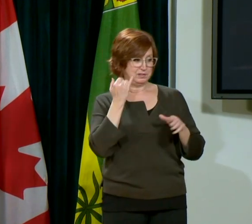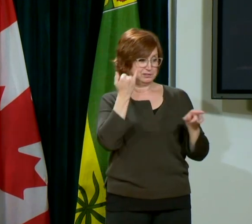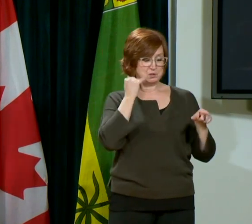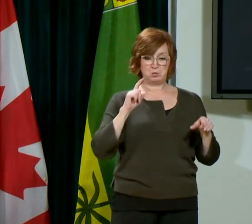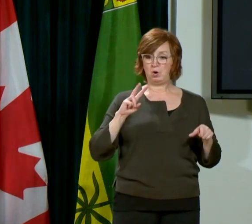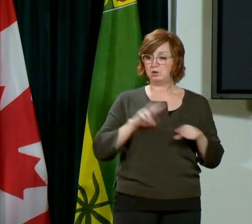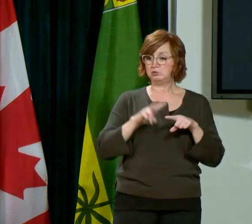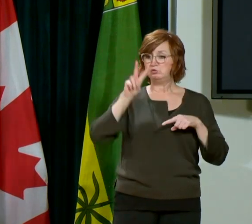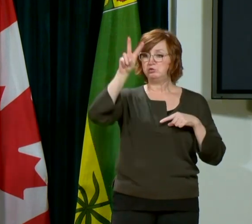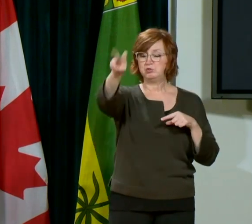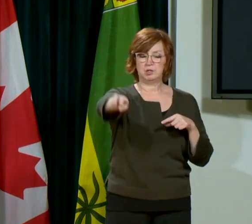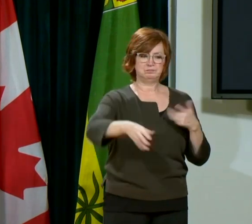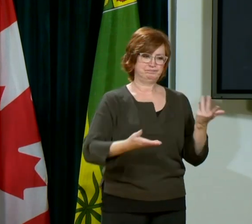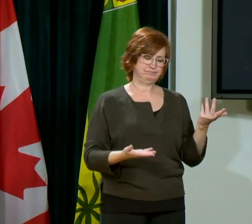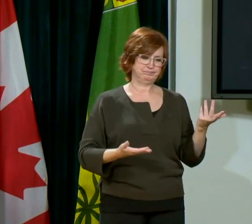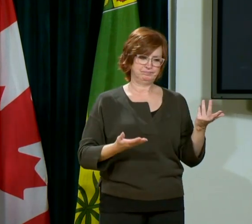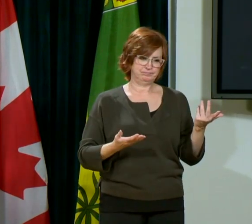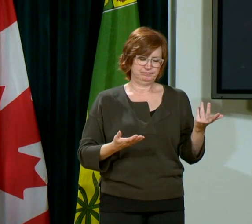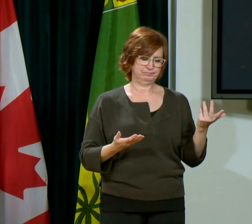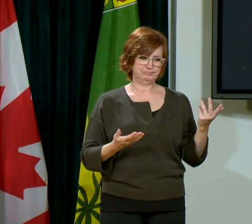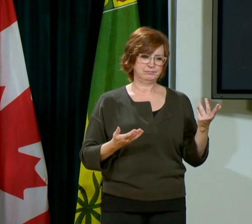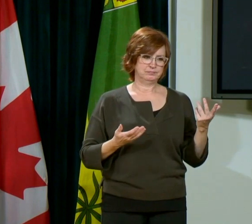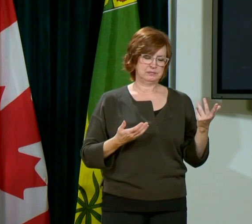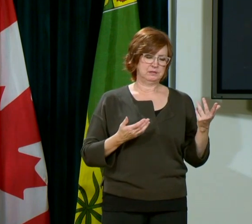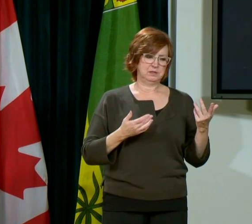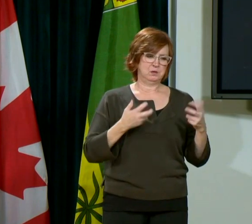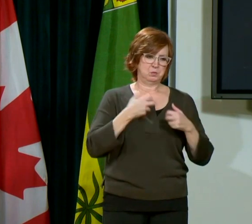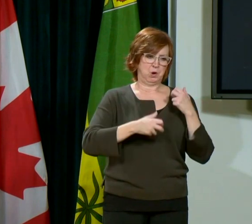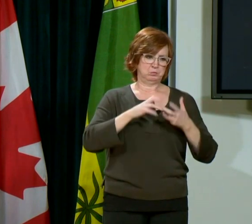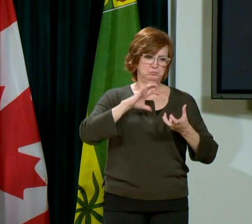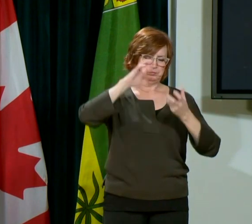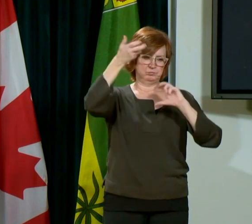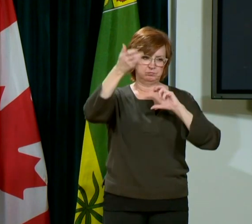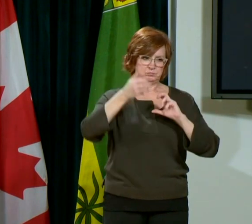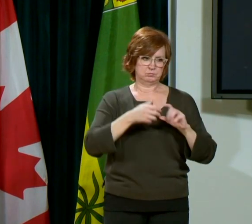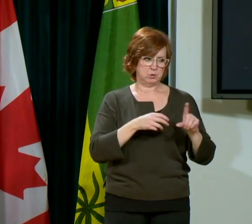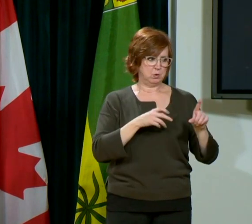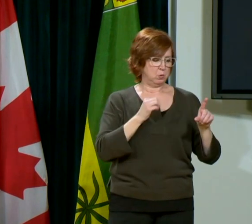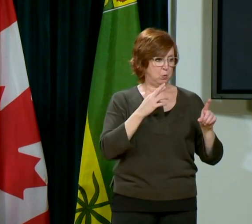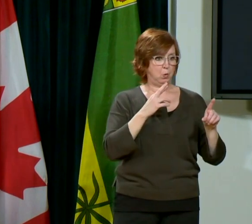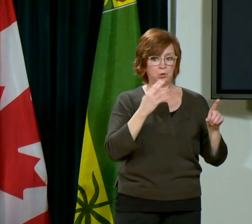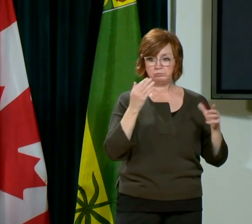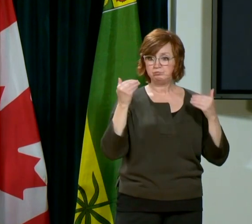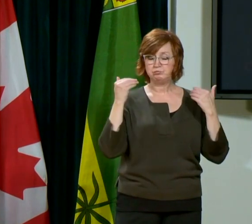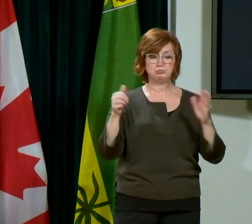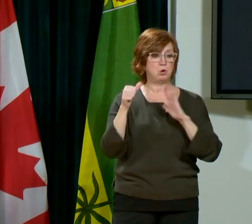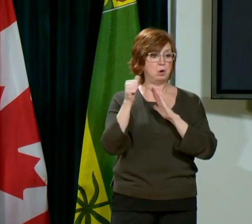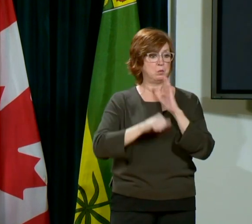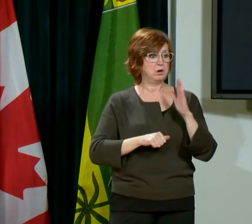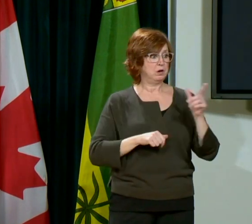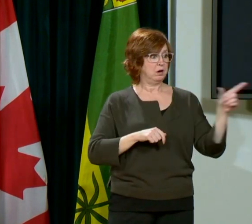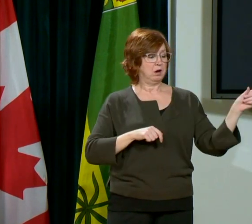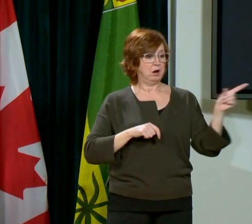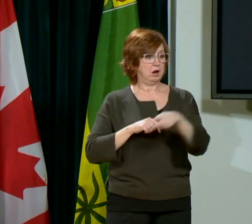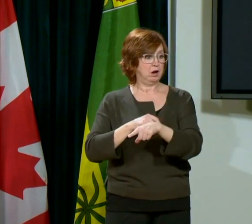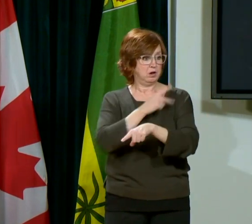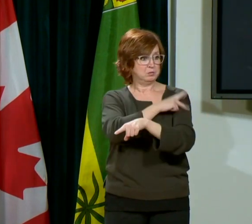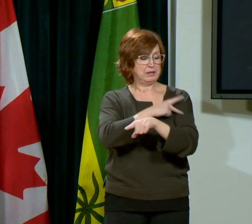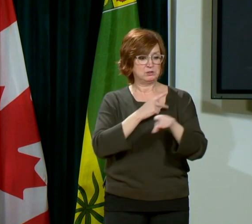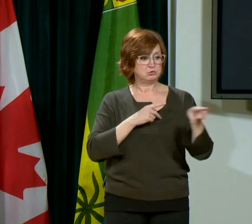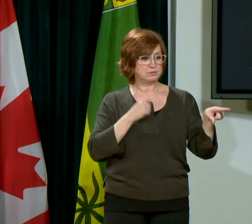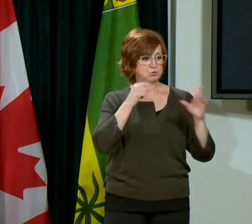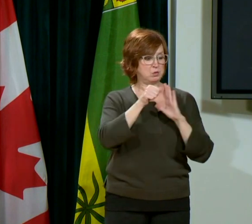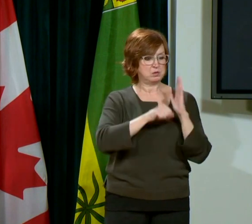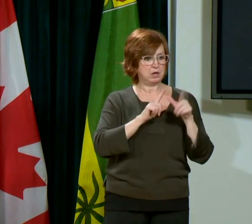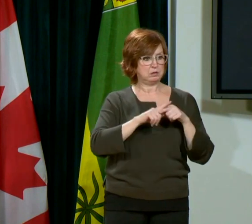would be not having capacity if something bad happened, or exposing patients intentionally to virus that we didn't have to. But what I'd say